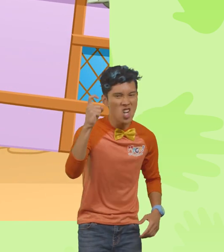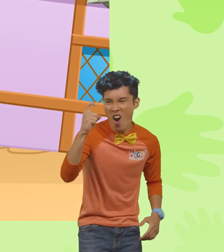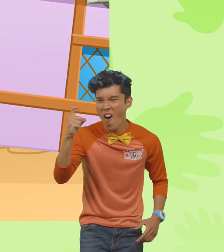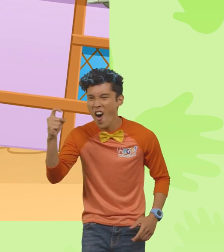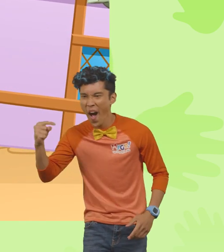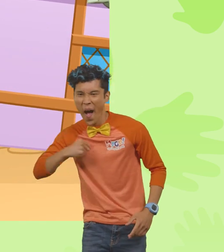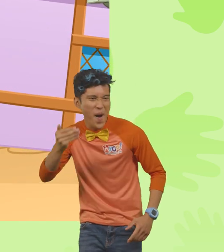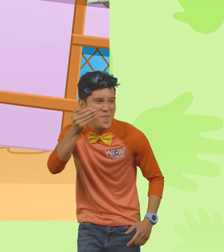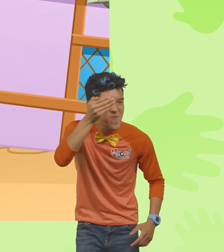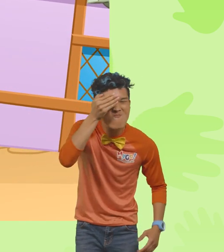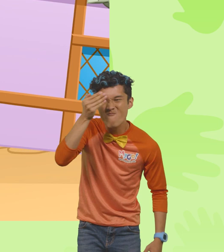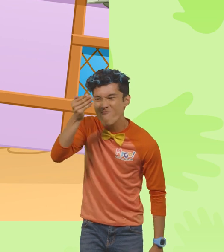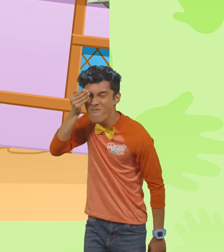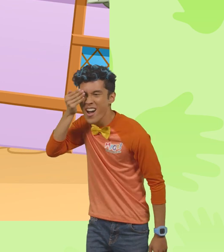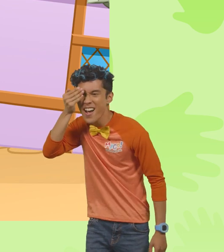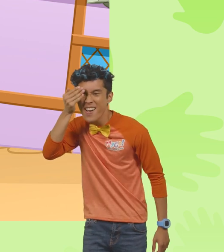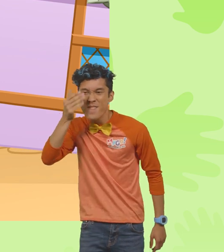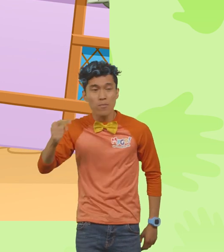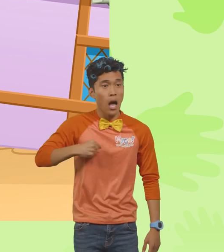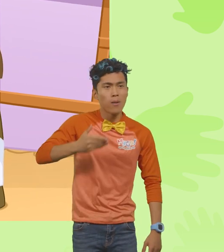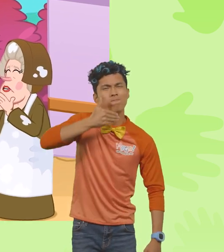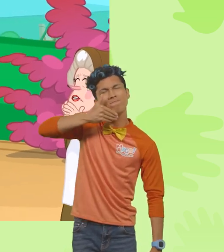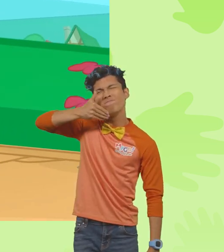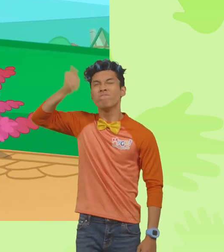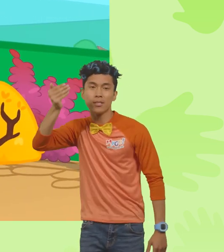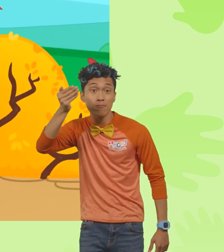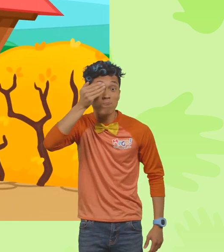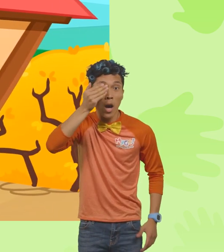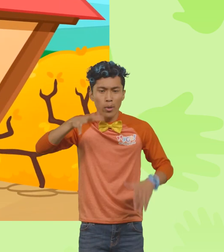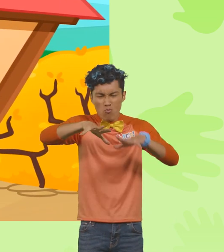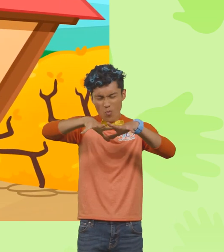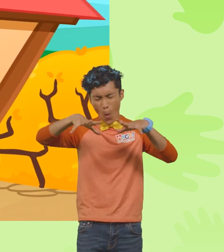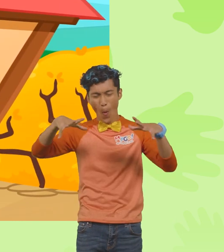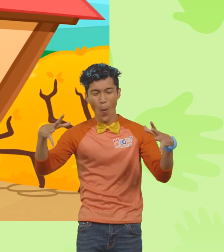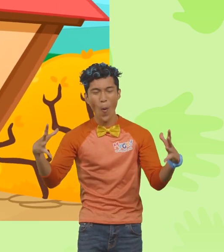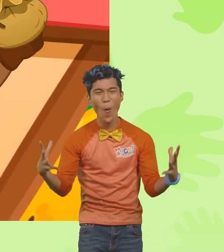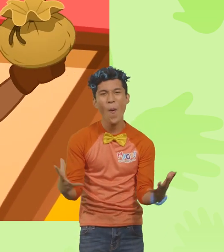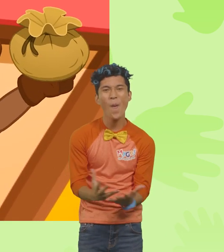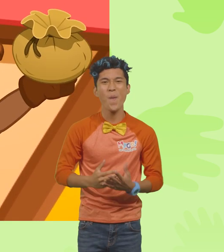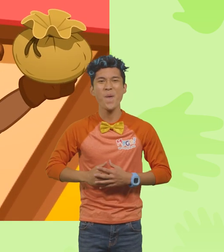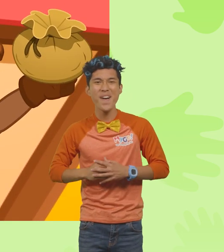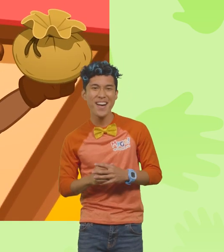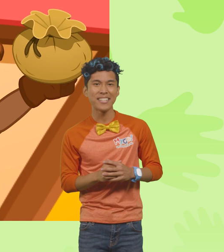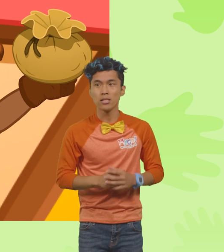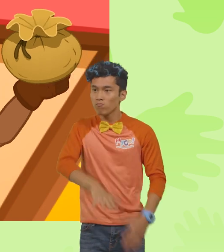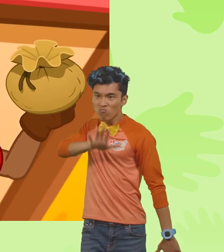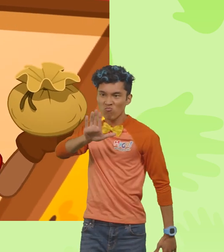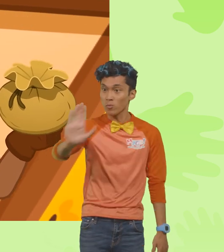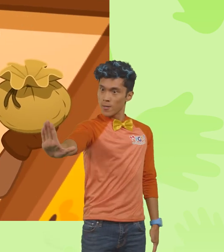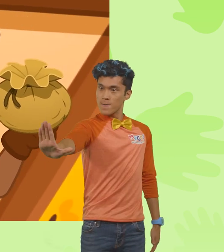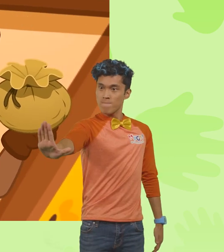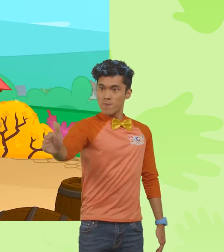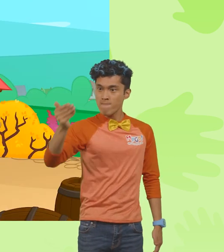Arr! I am Pirate April. I am the best pirate in the world. Stop